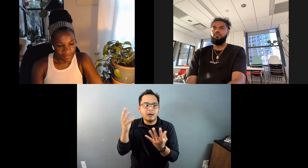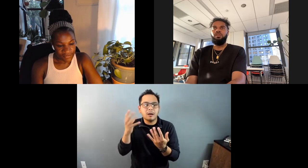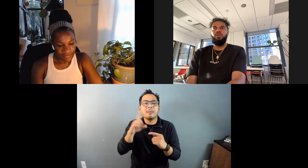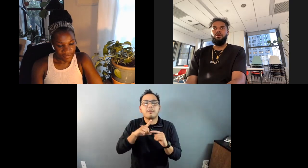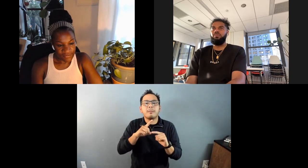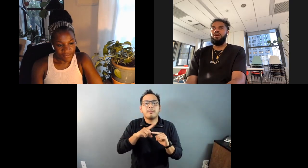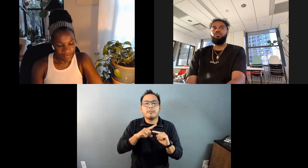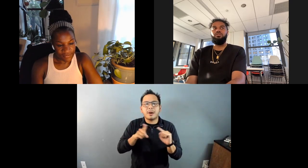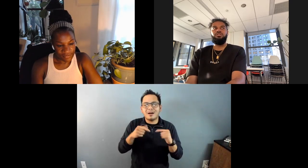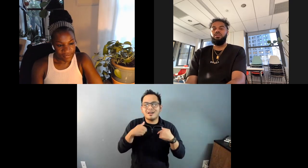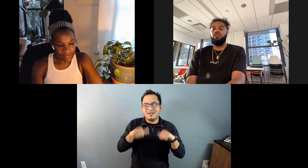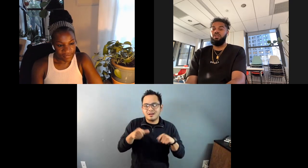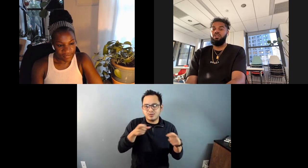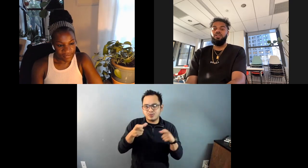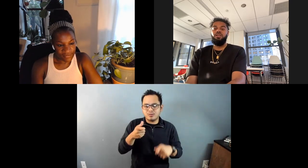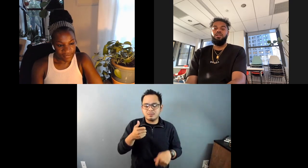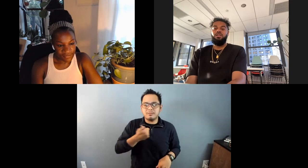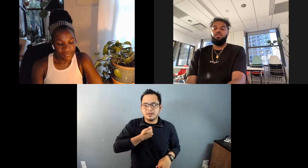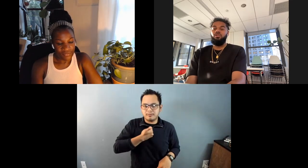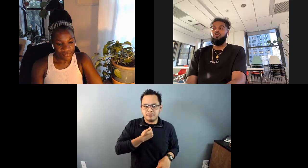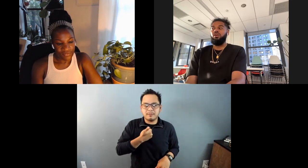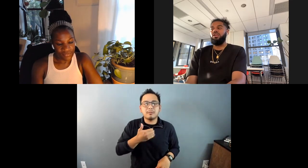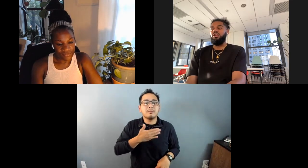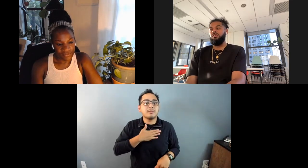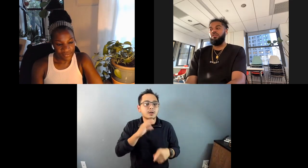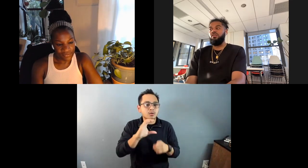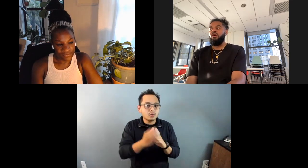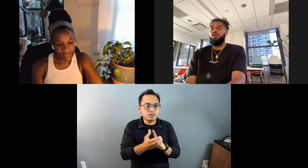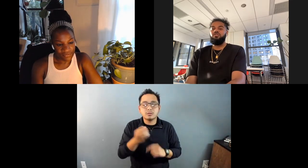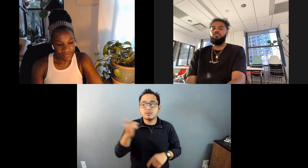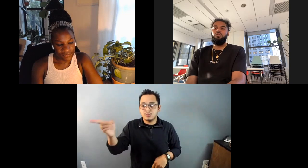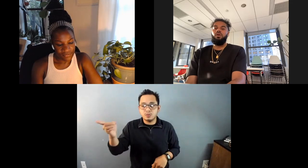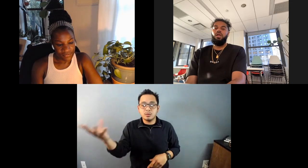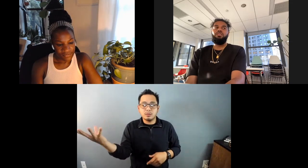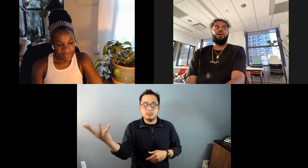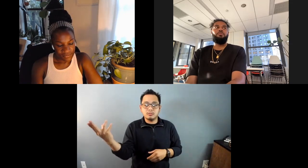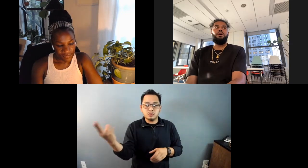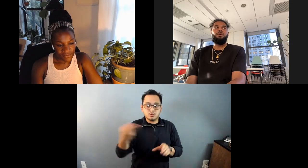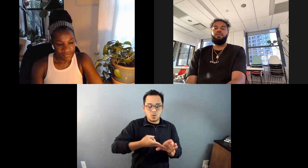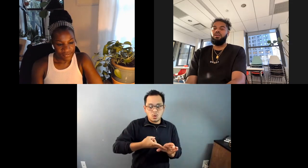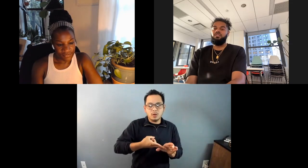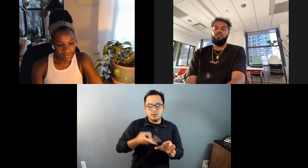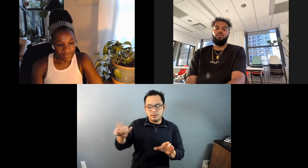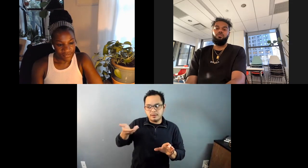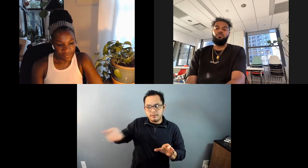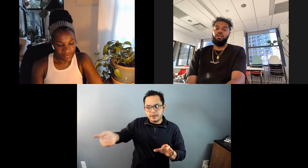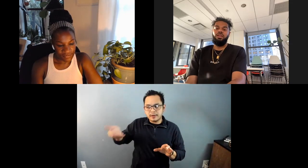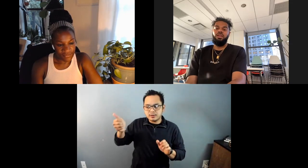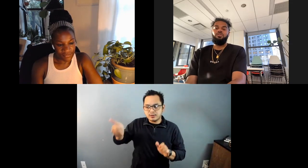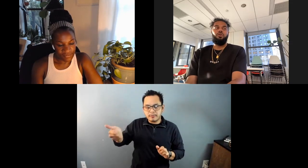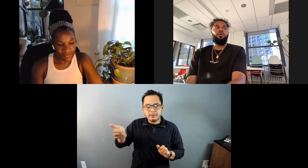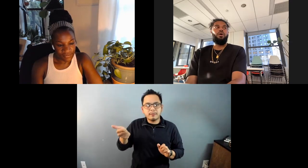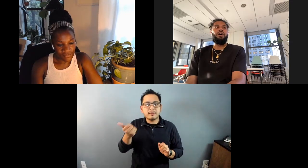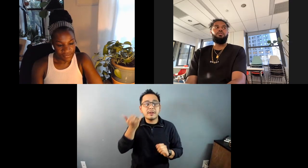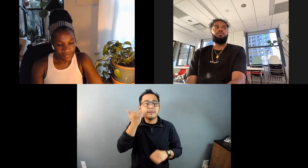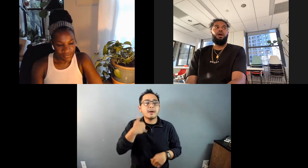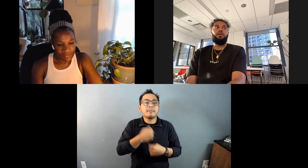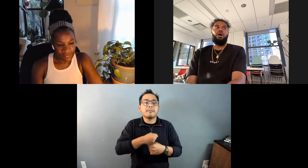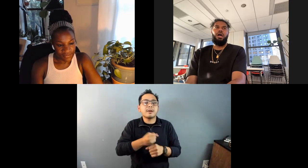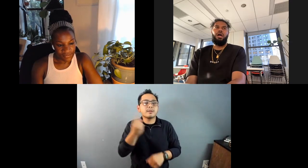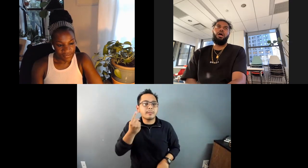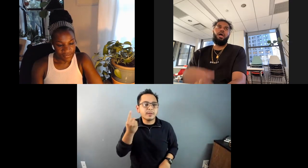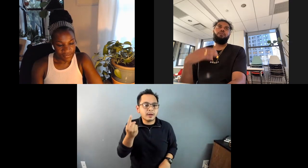their own mustard oil, and how grouping can be dangerous. And I also, collaborated